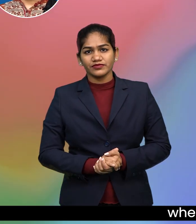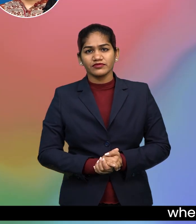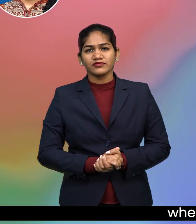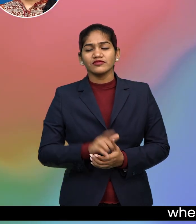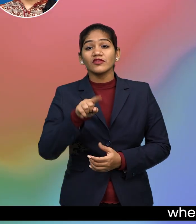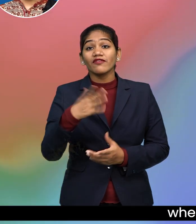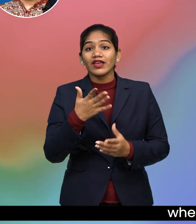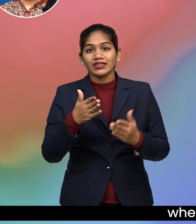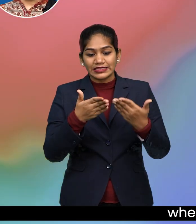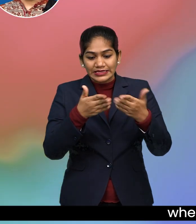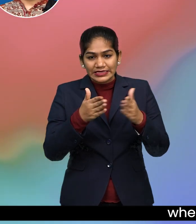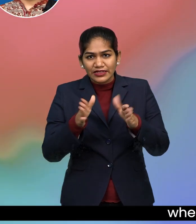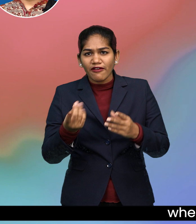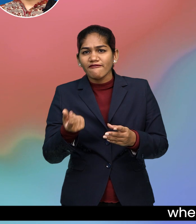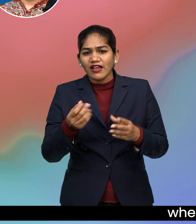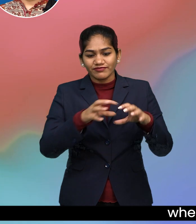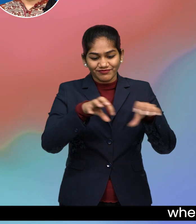where they divide rapidly